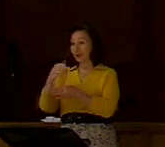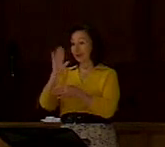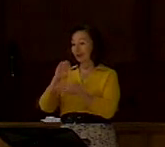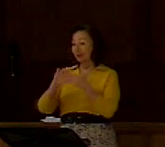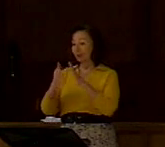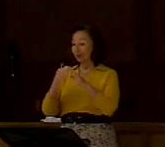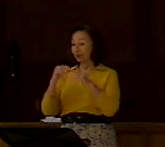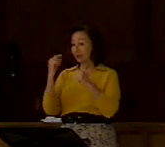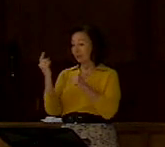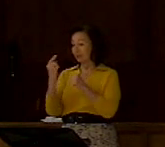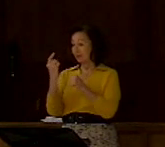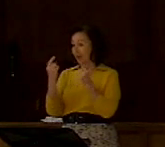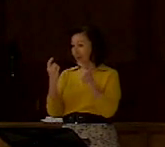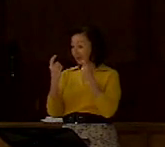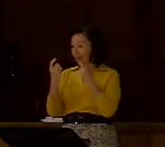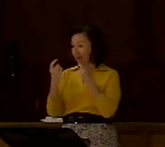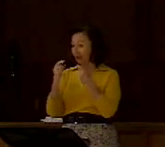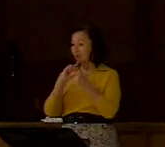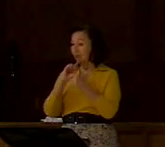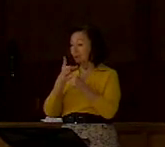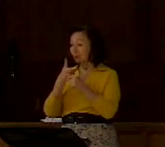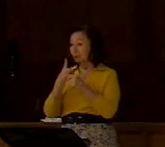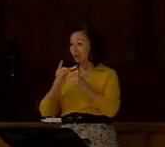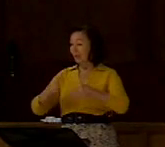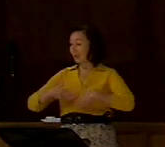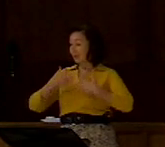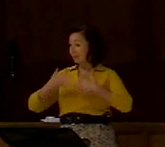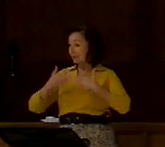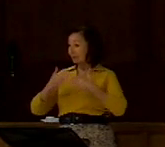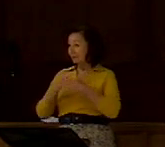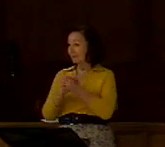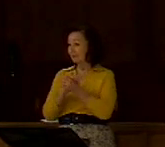sins, they are truly happy.